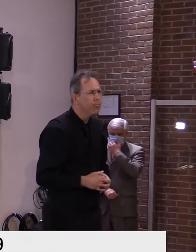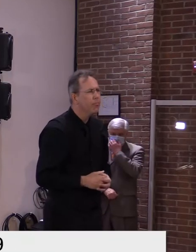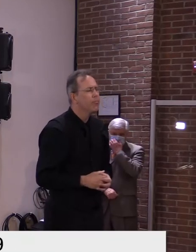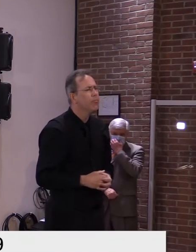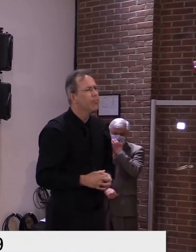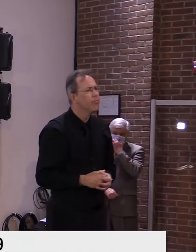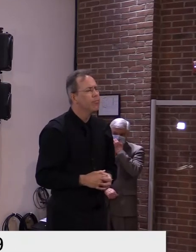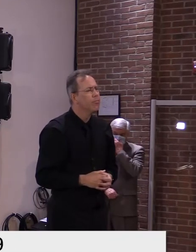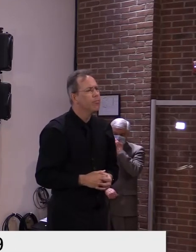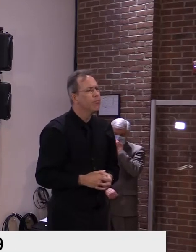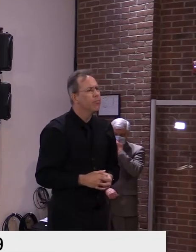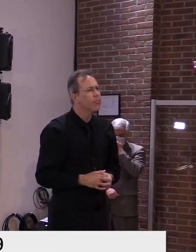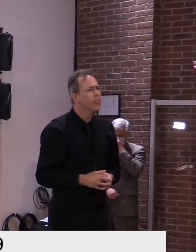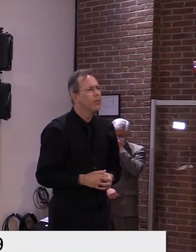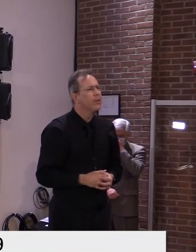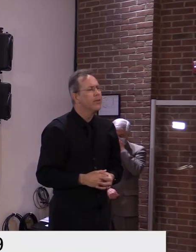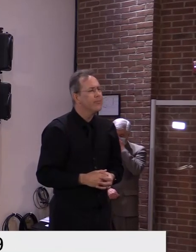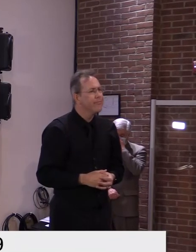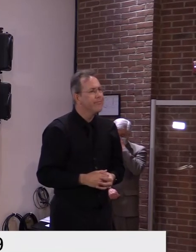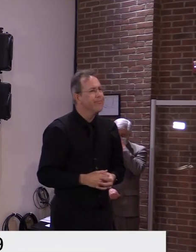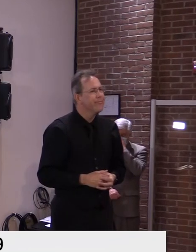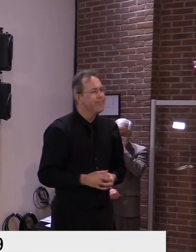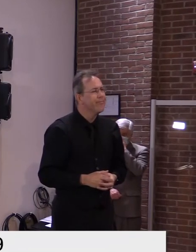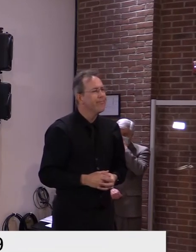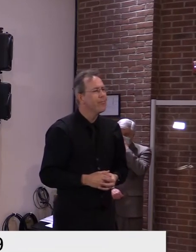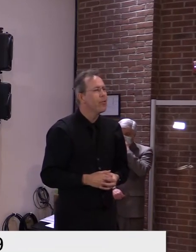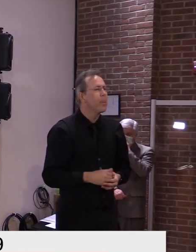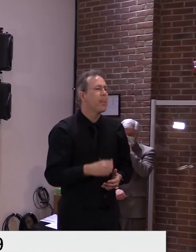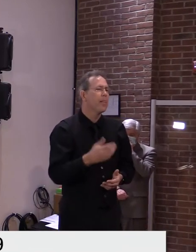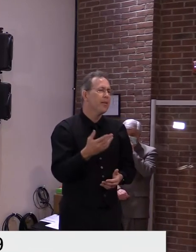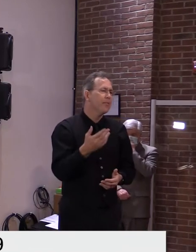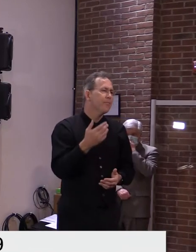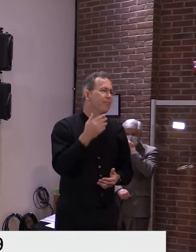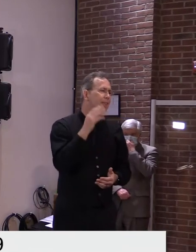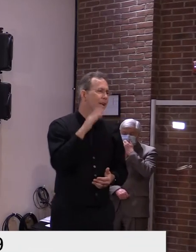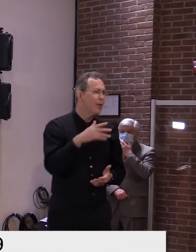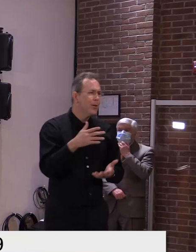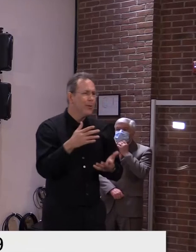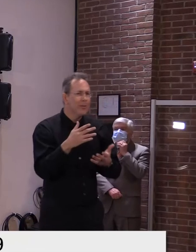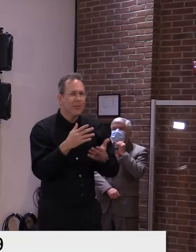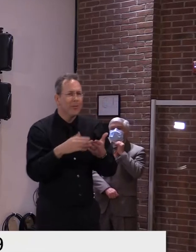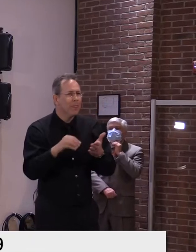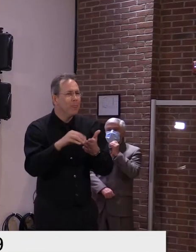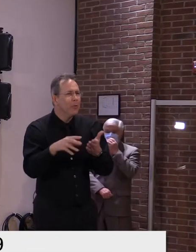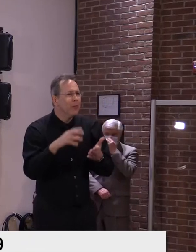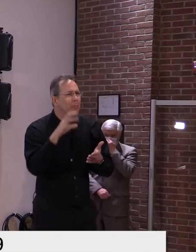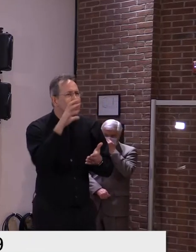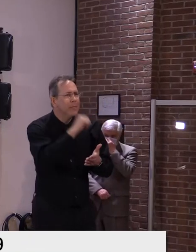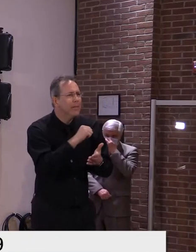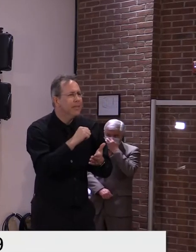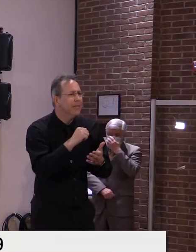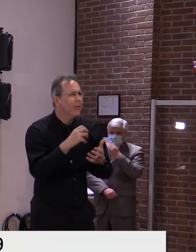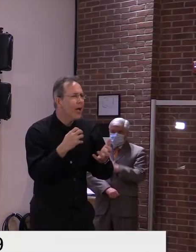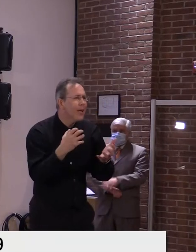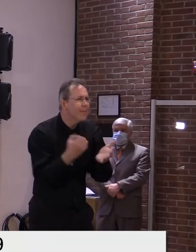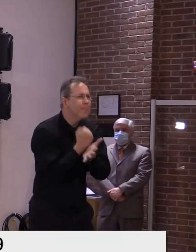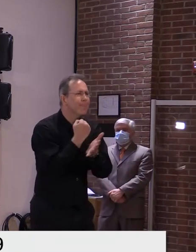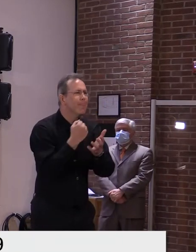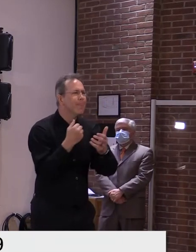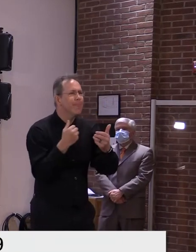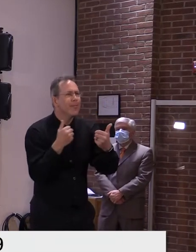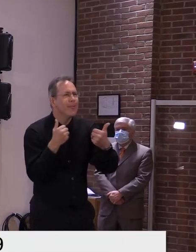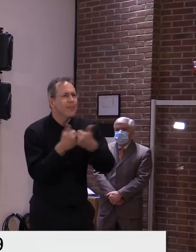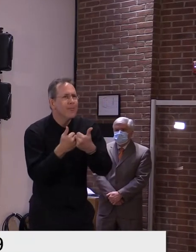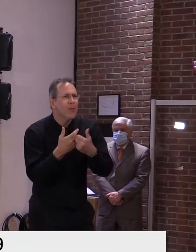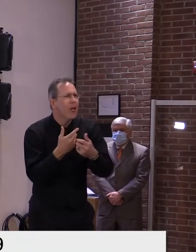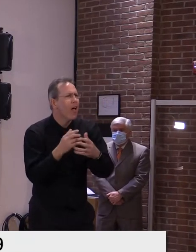where, unfortunately, the timing of them is poor with regard to championships, but the actual clinical judgment